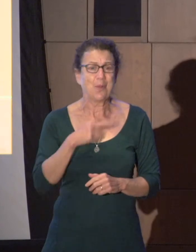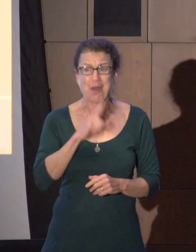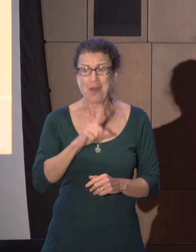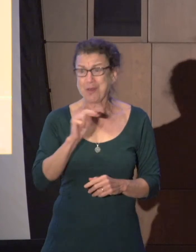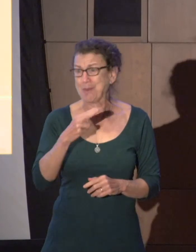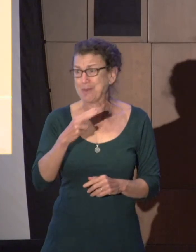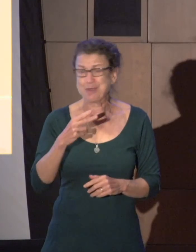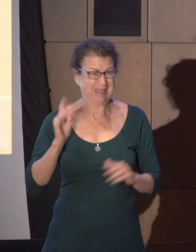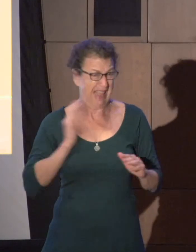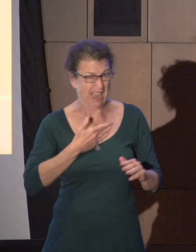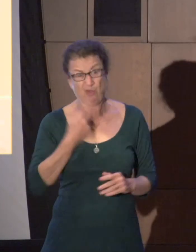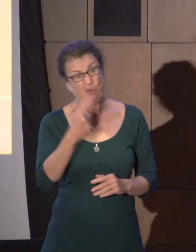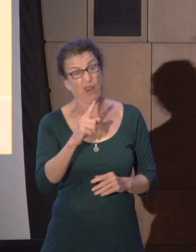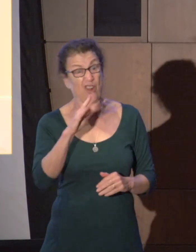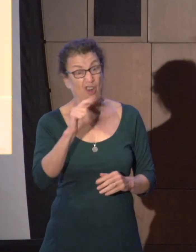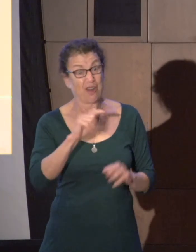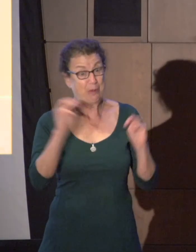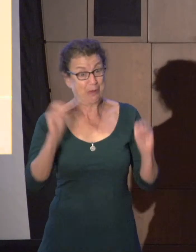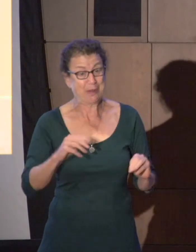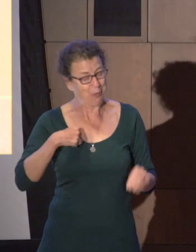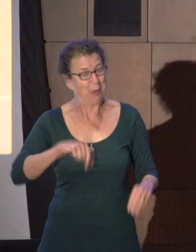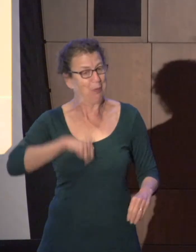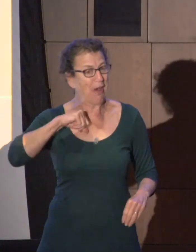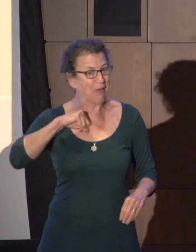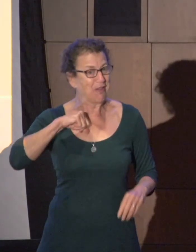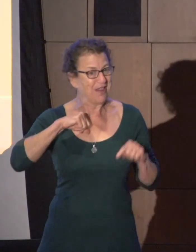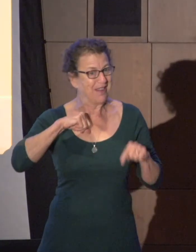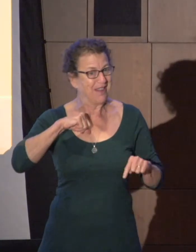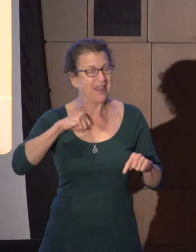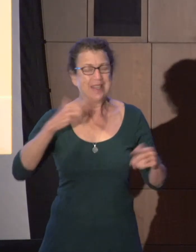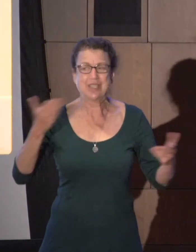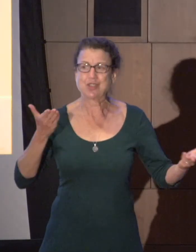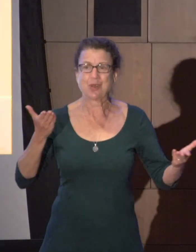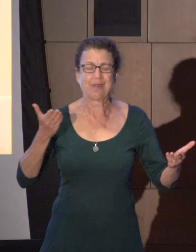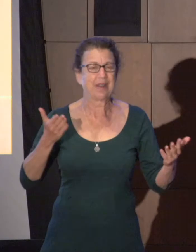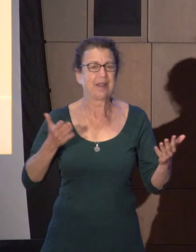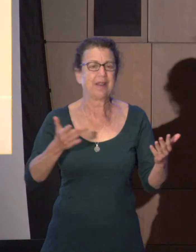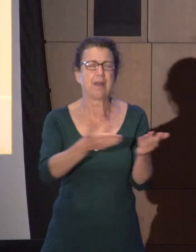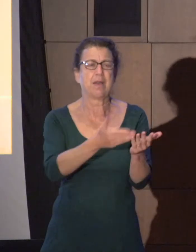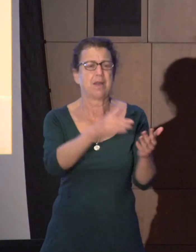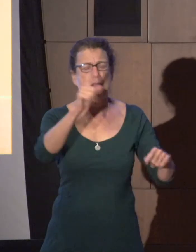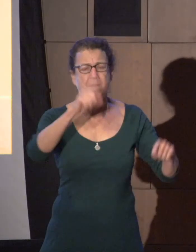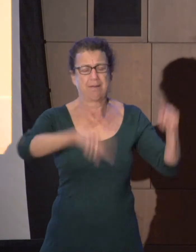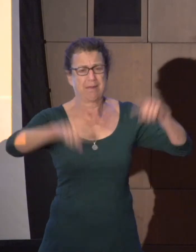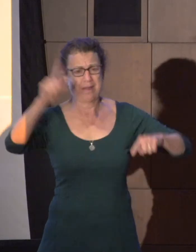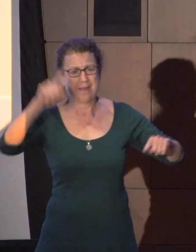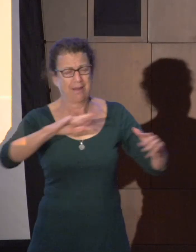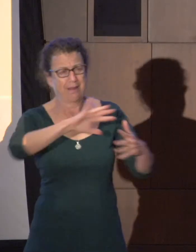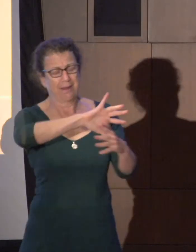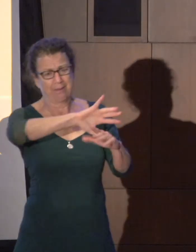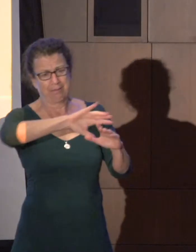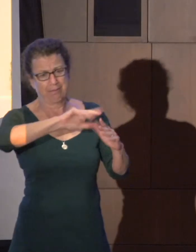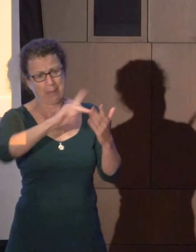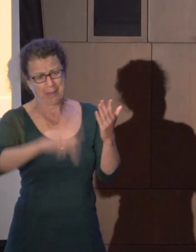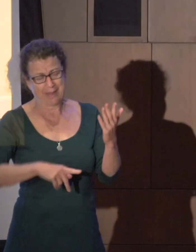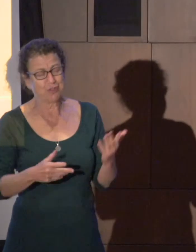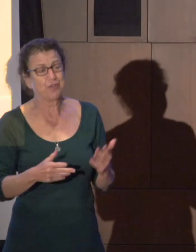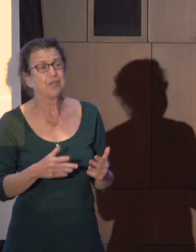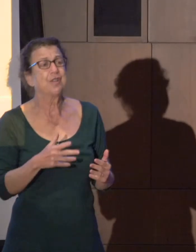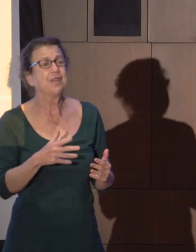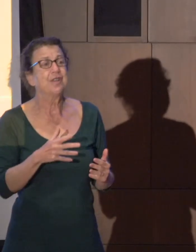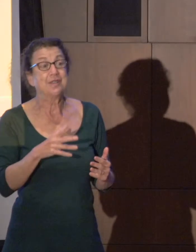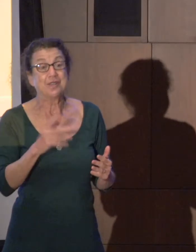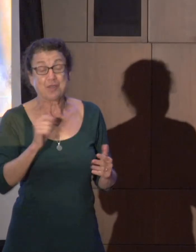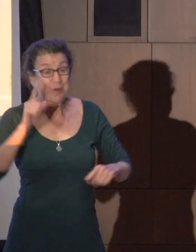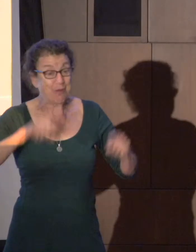Hampshire's art museum, and we pride ourselves on serving a really wide and diverse population. So